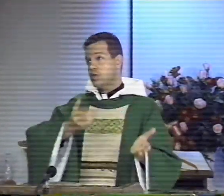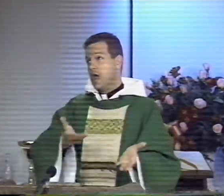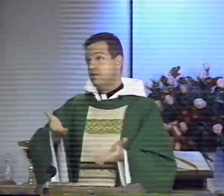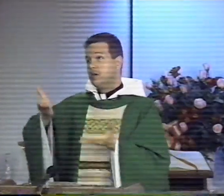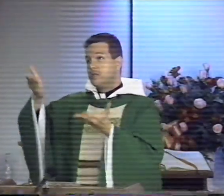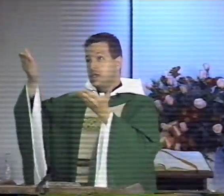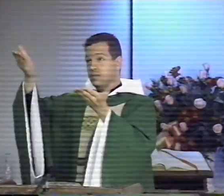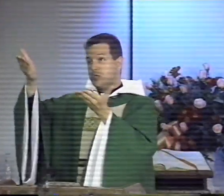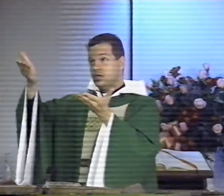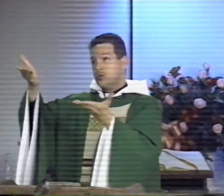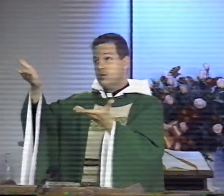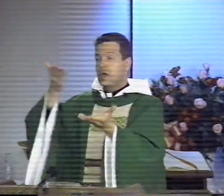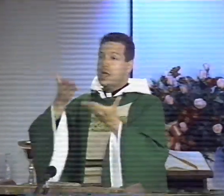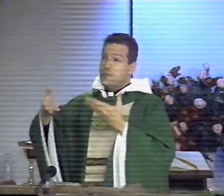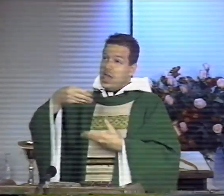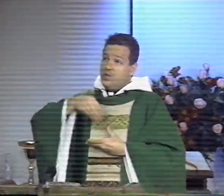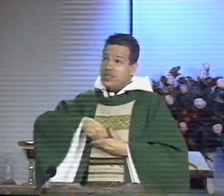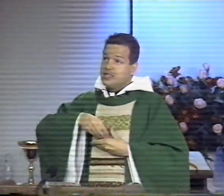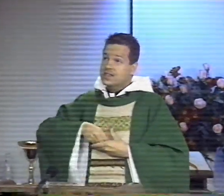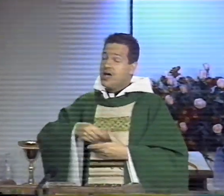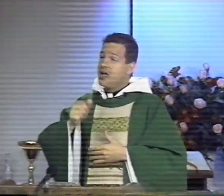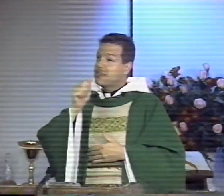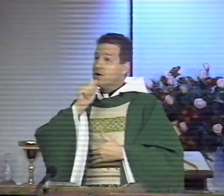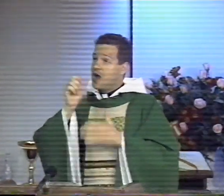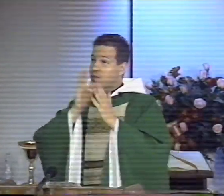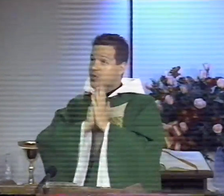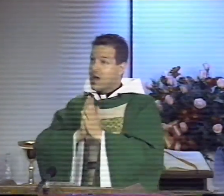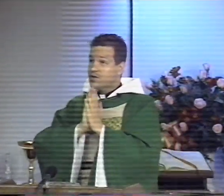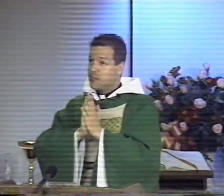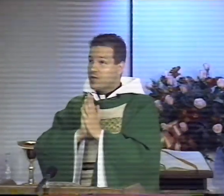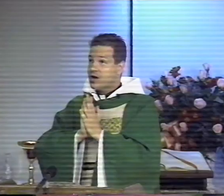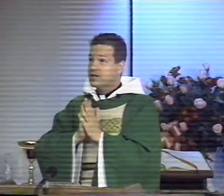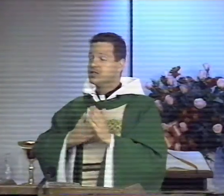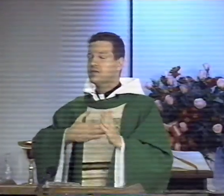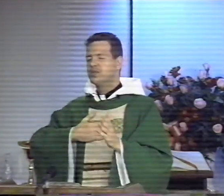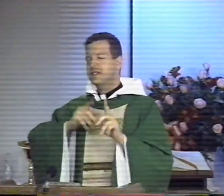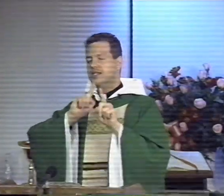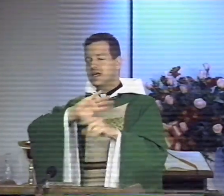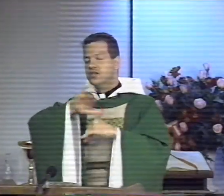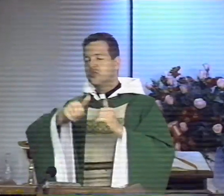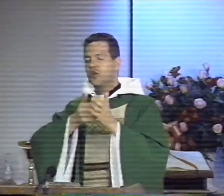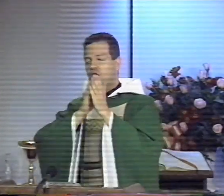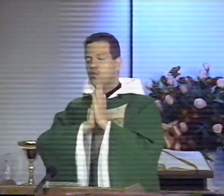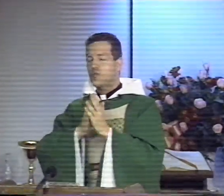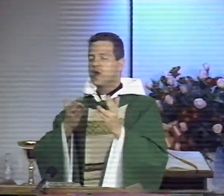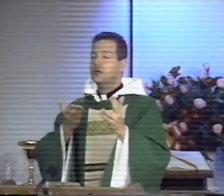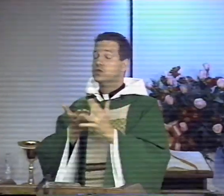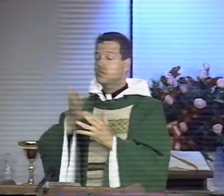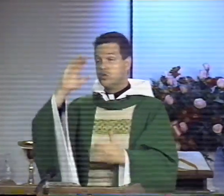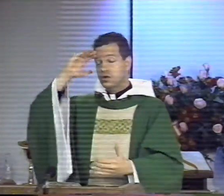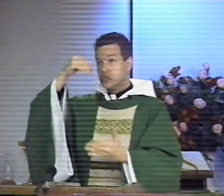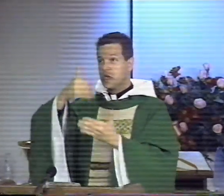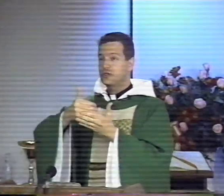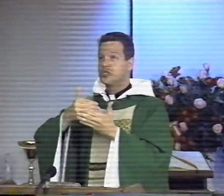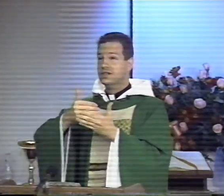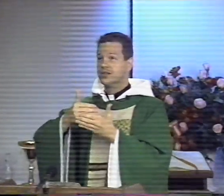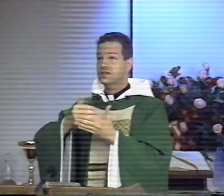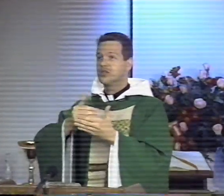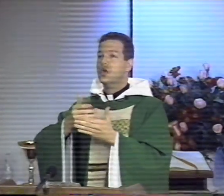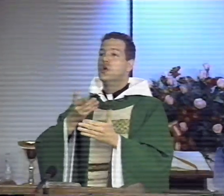have lifted up to you. Maybe inside there are private prayers. Please answer all prayers through your Son, Jesus, who